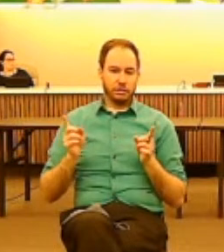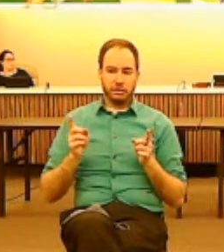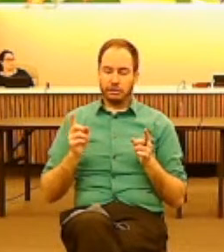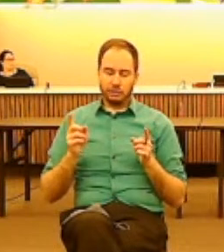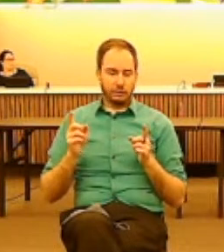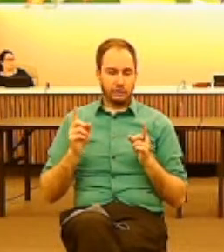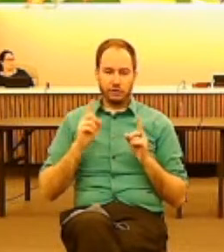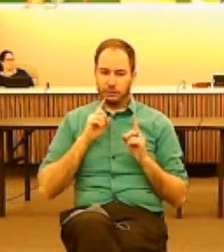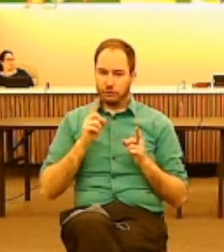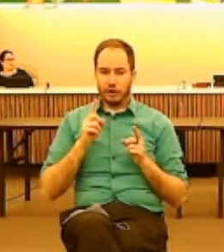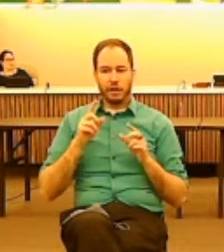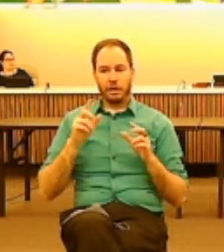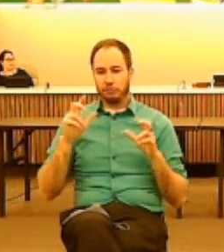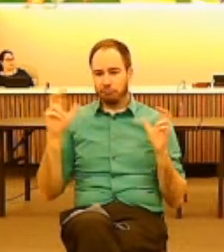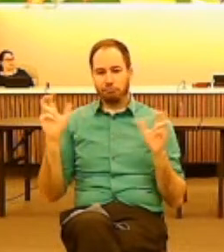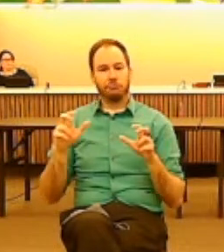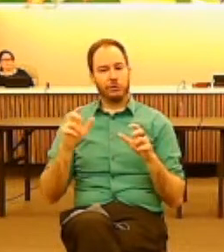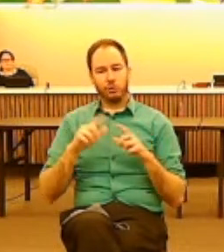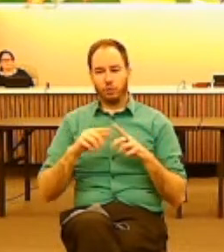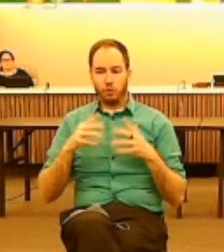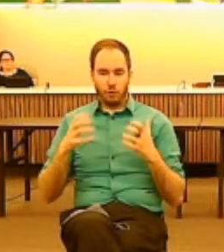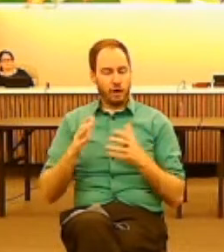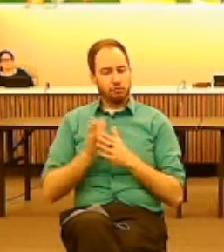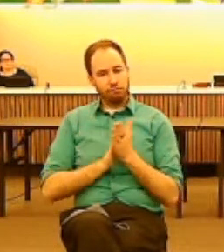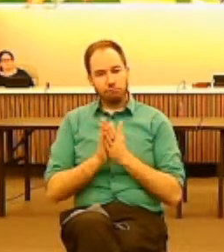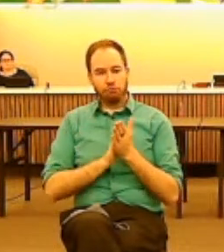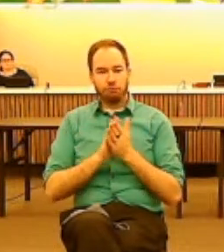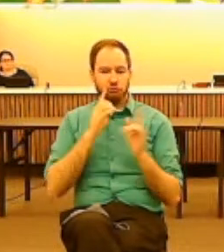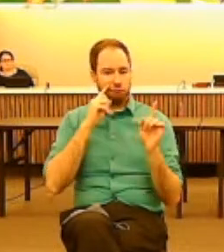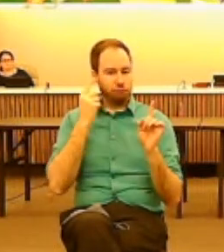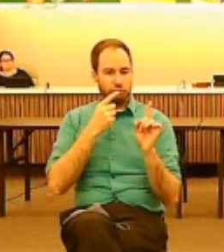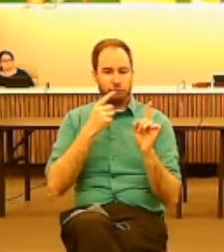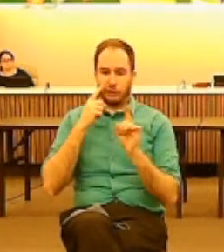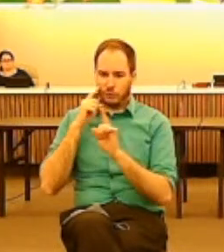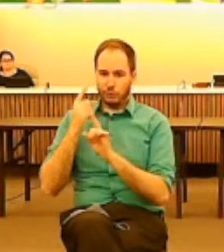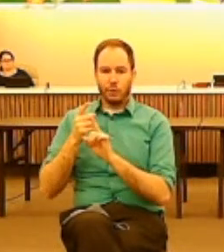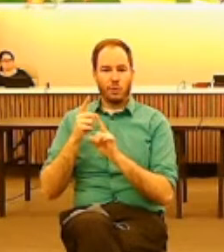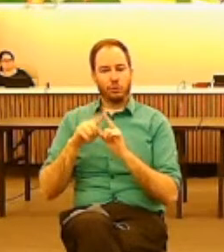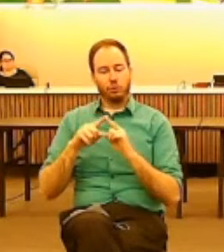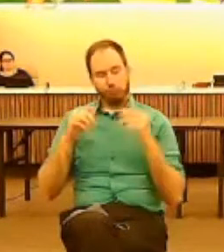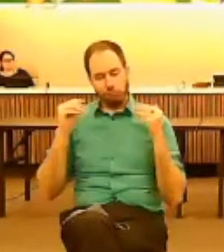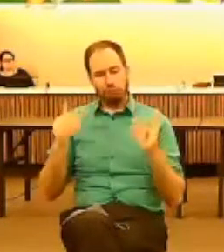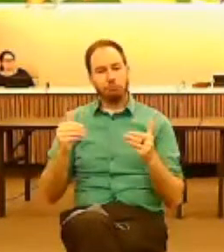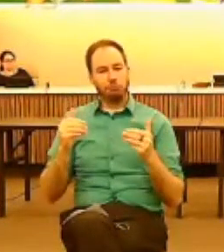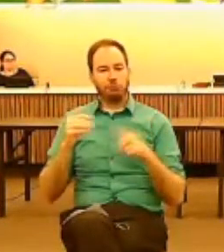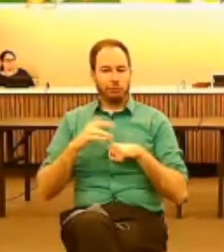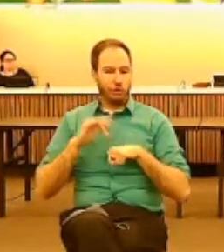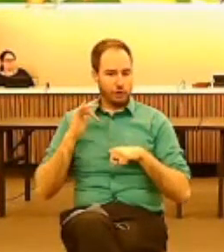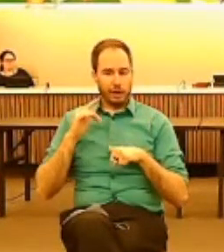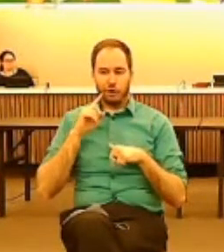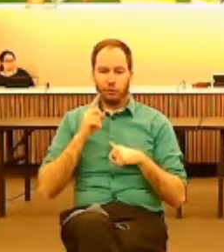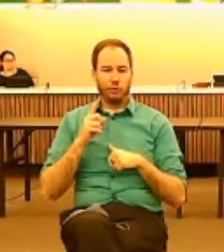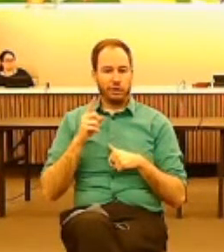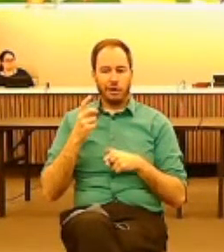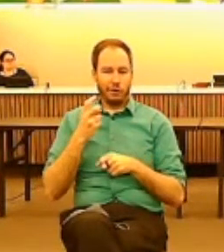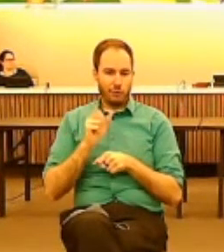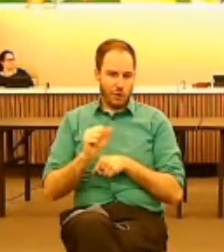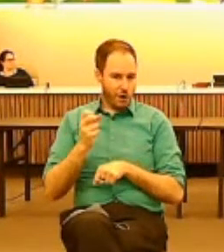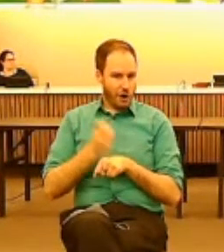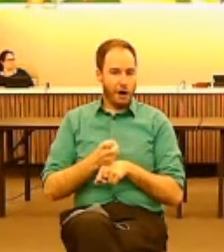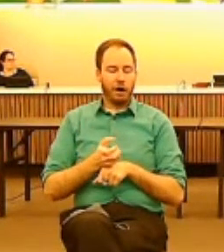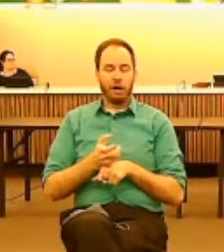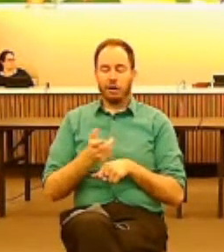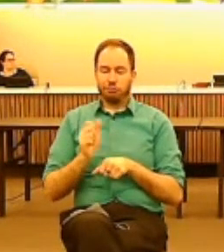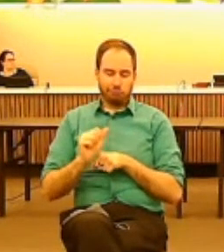People very invested in, the goals of their respective committees and very dedicated and hardworking